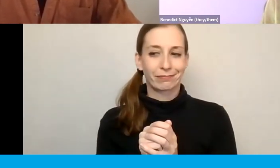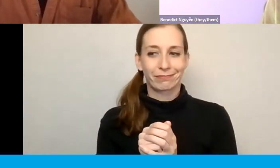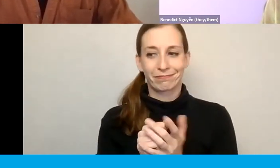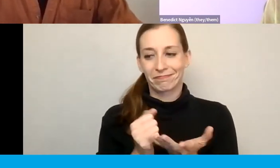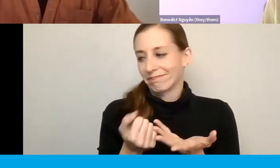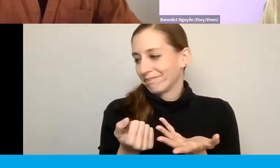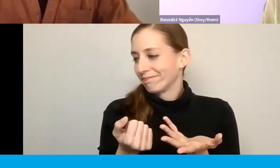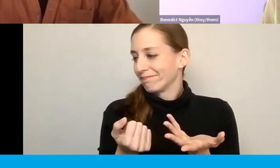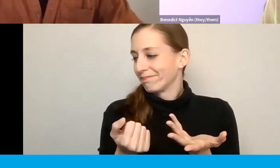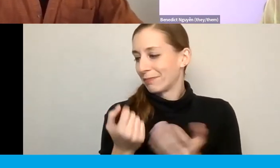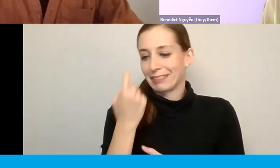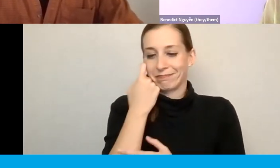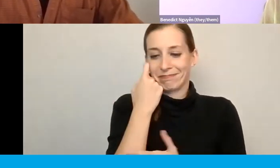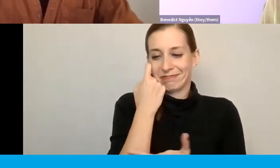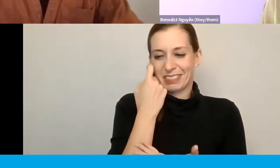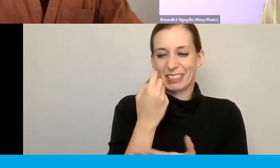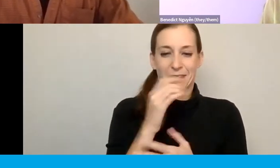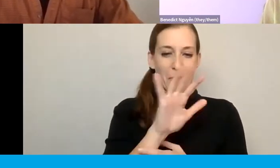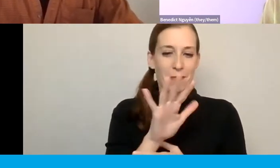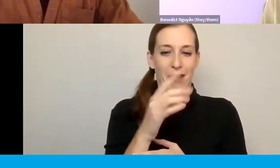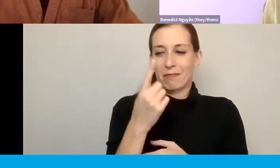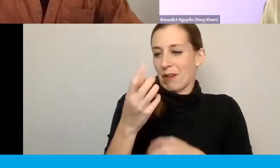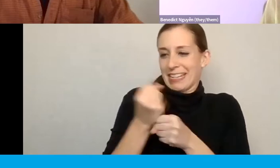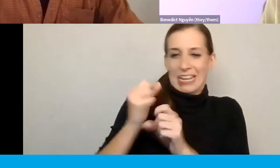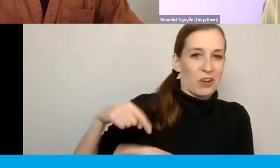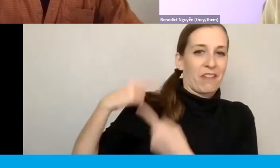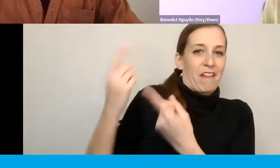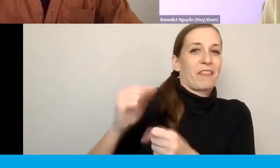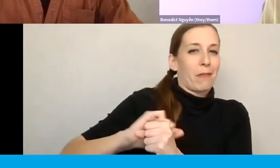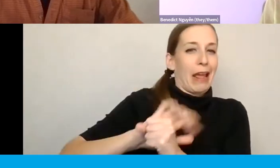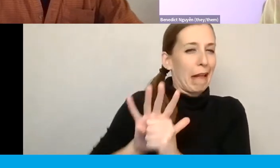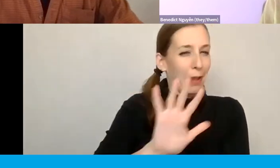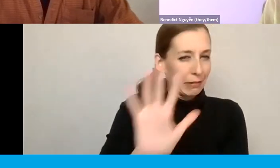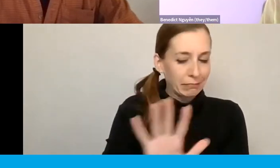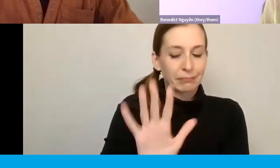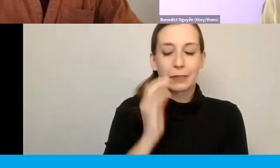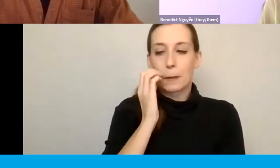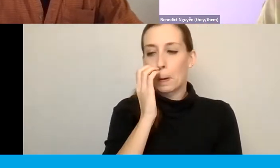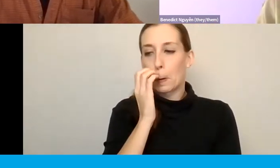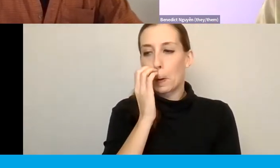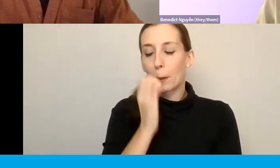into the pandemic. I think my immediate vision was to